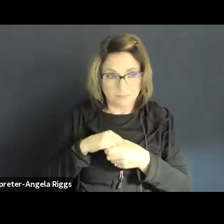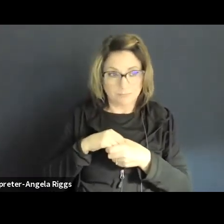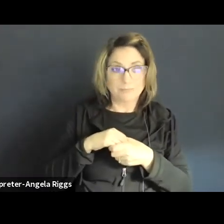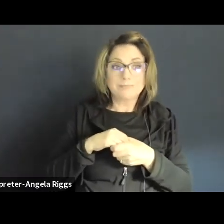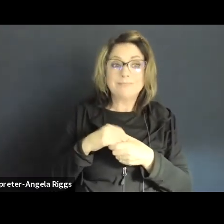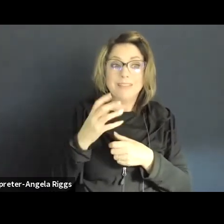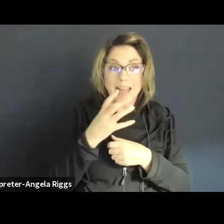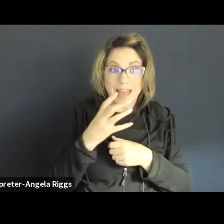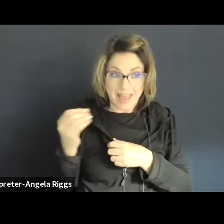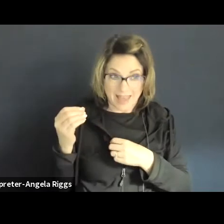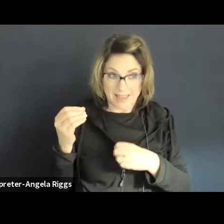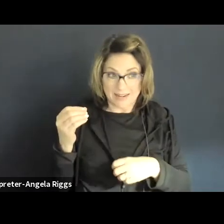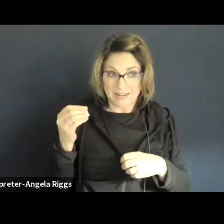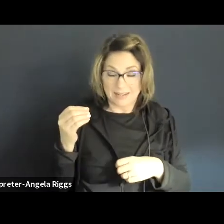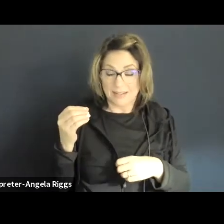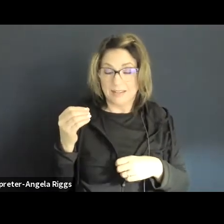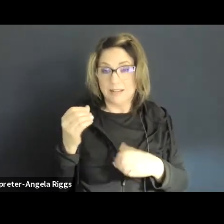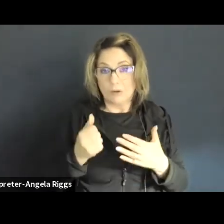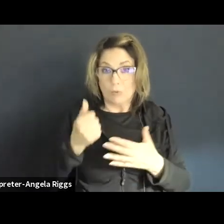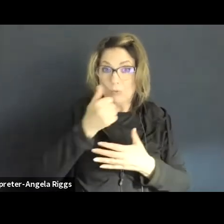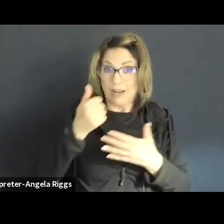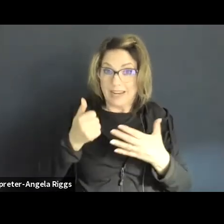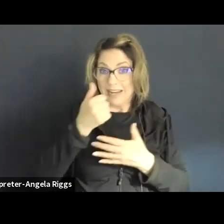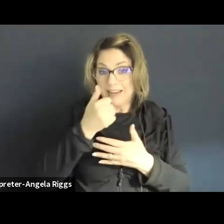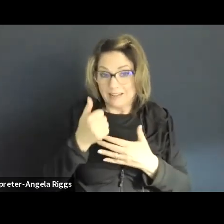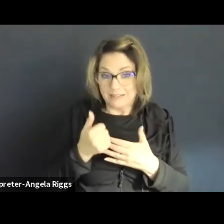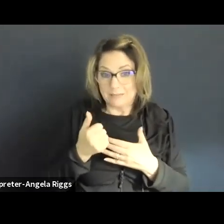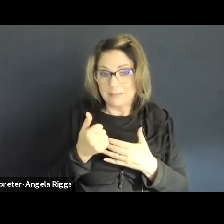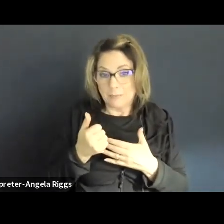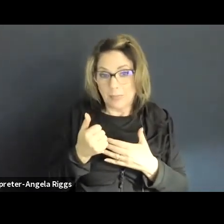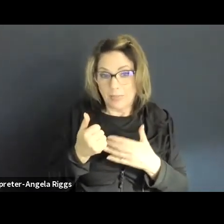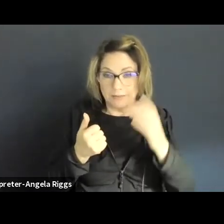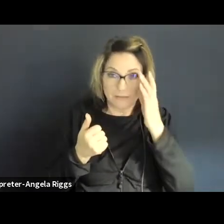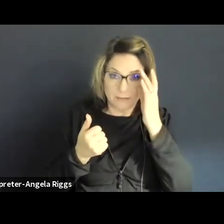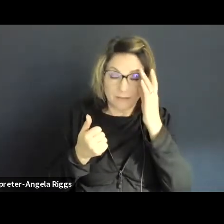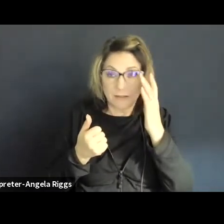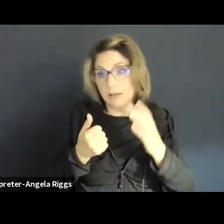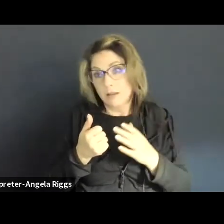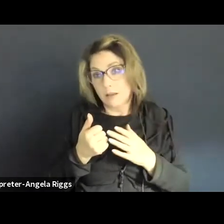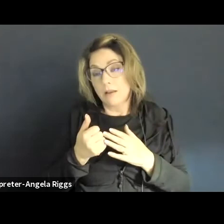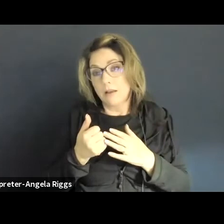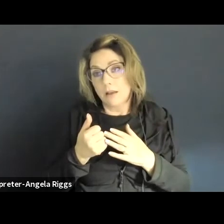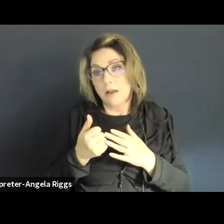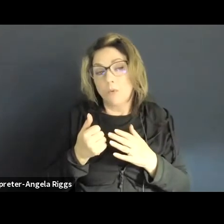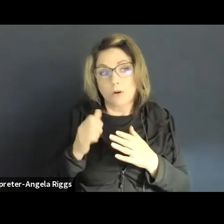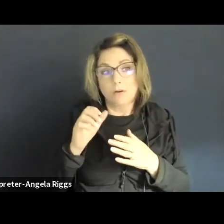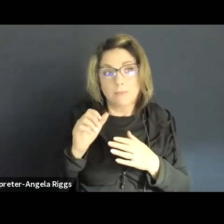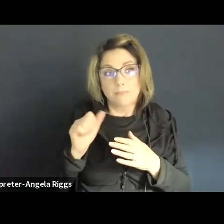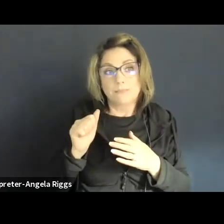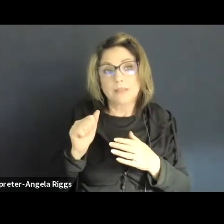And ratings criteria were drawn from previous ASBE and